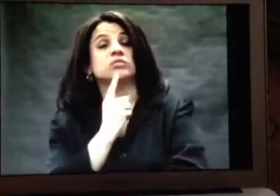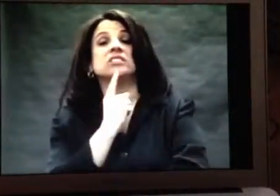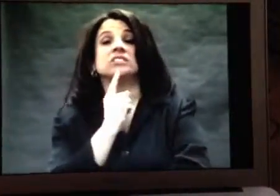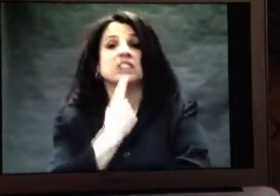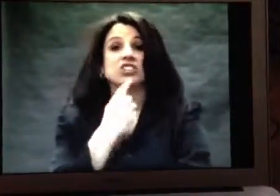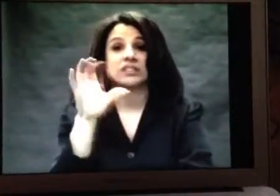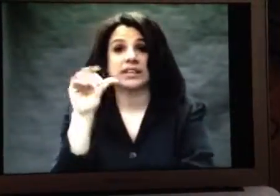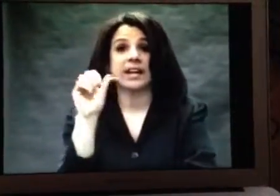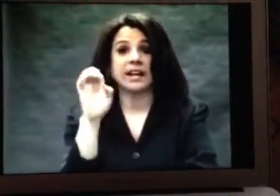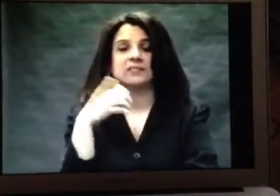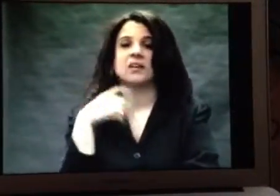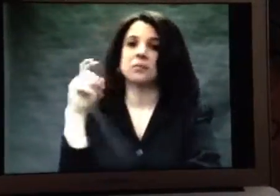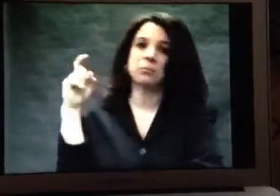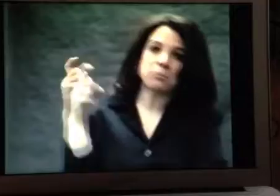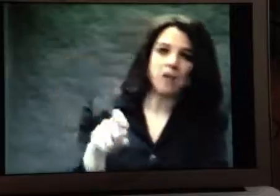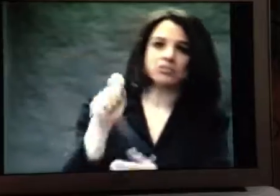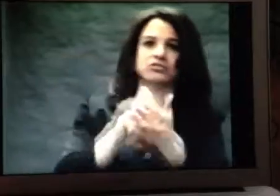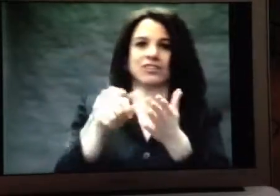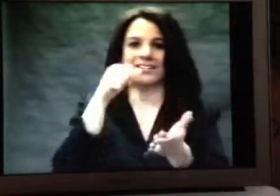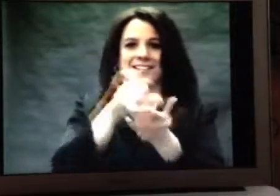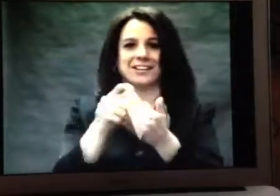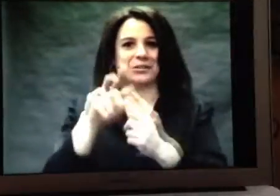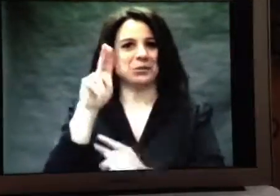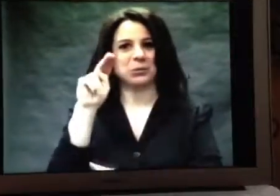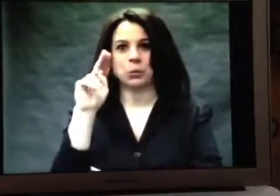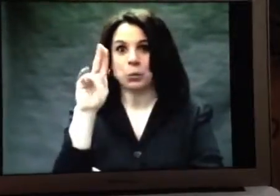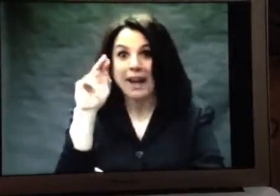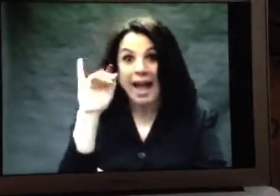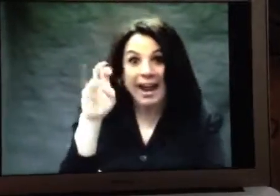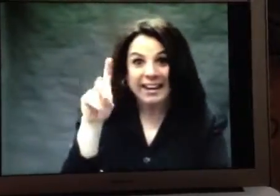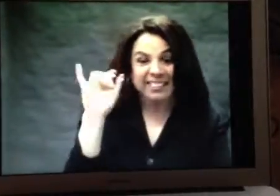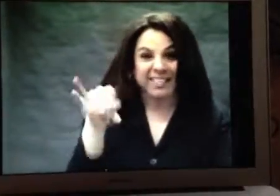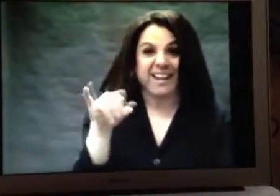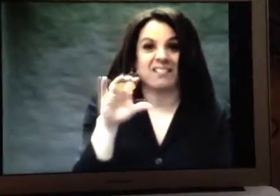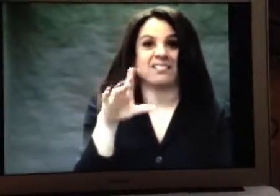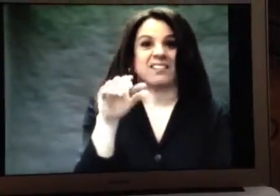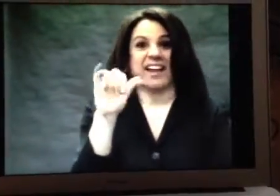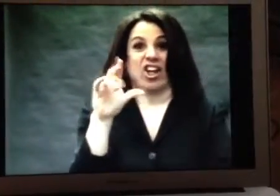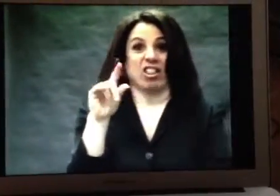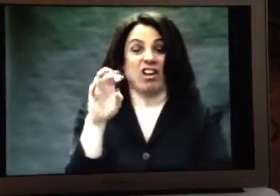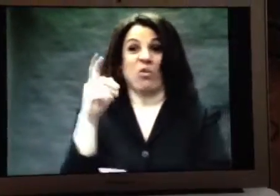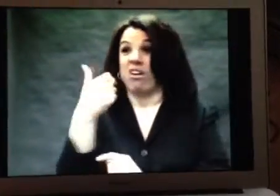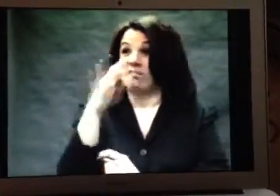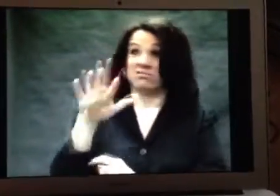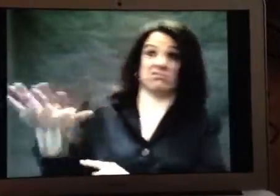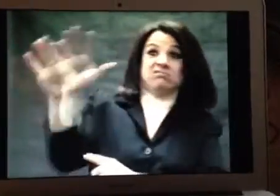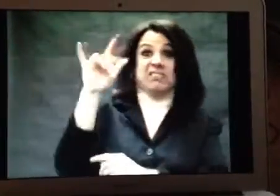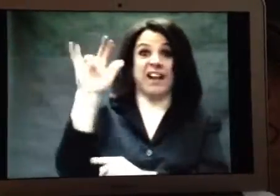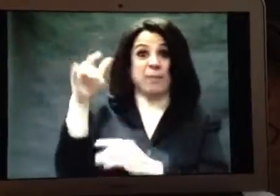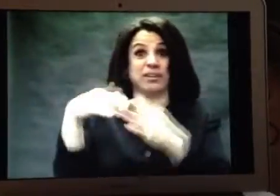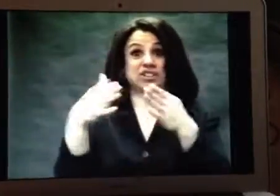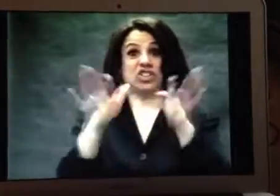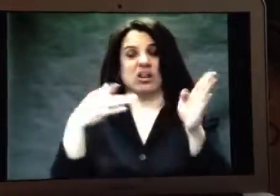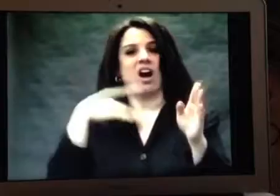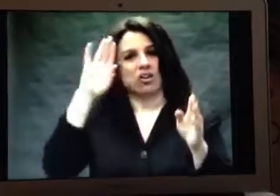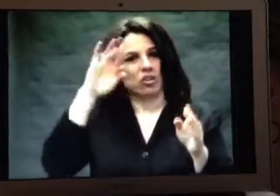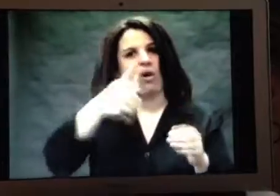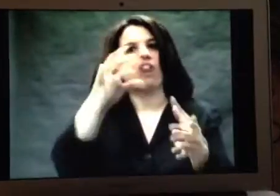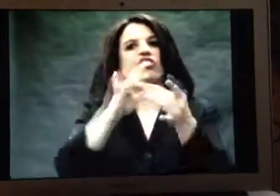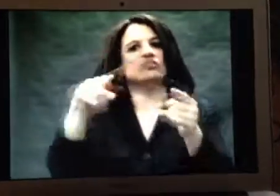So he's like, "I know you're fine, but I still need to do my job. So I have to check and make sure that you get where you need to go." And I